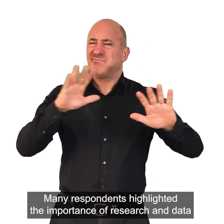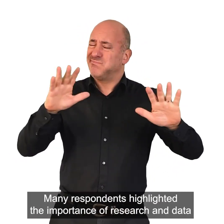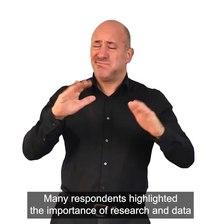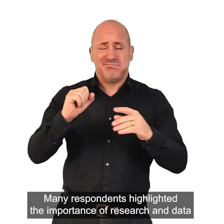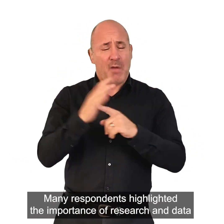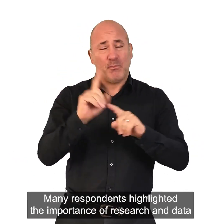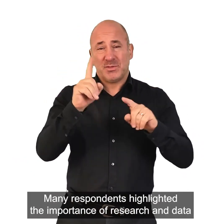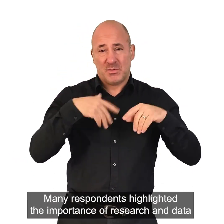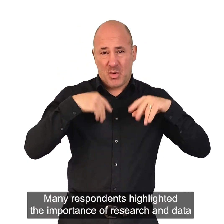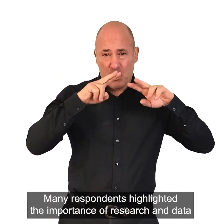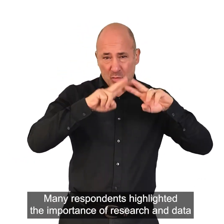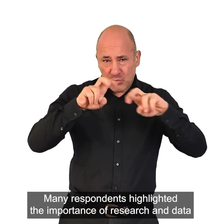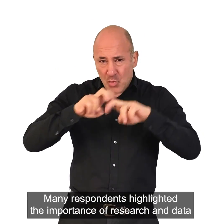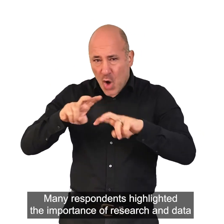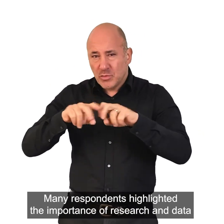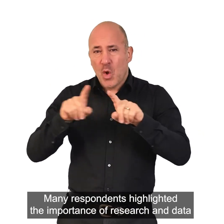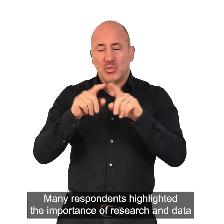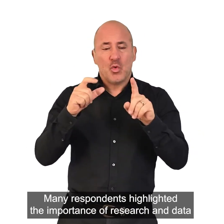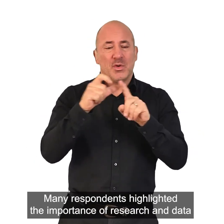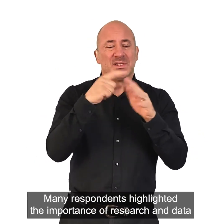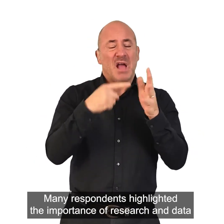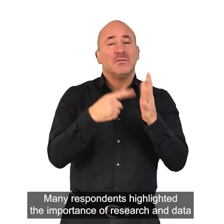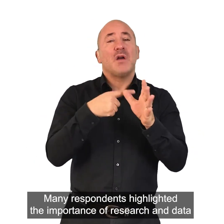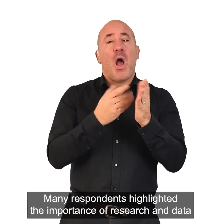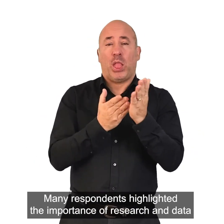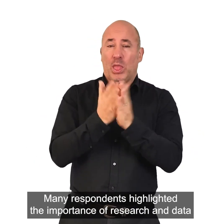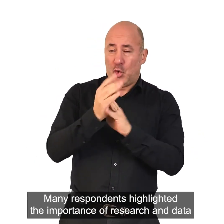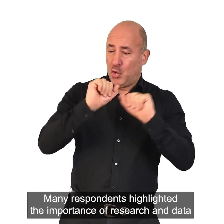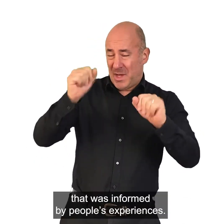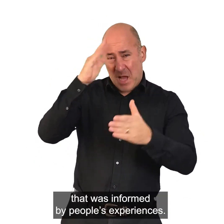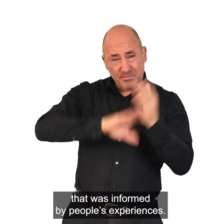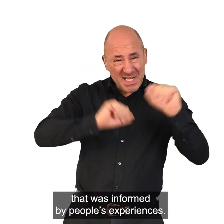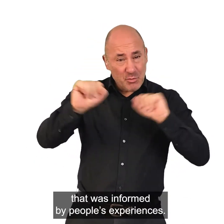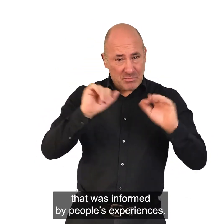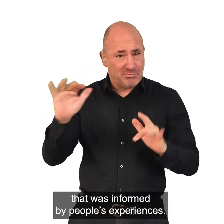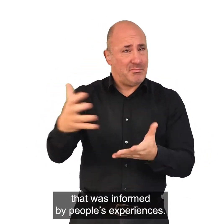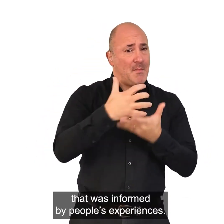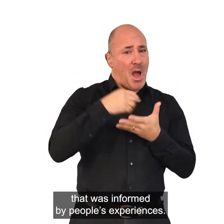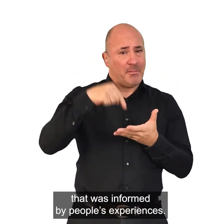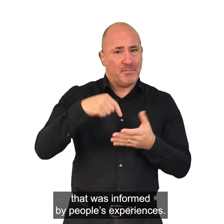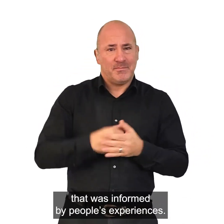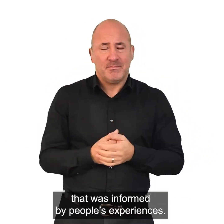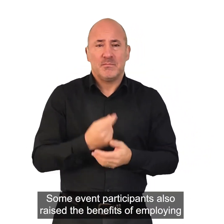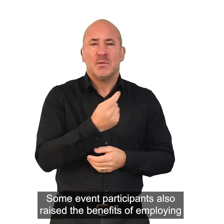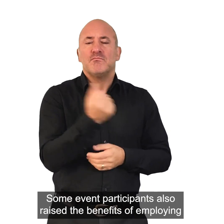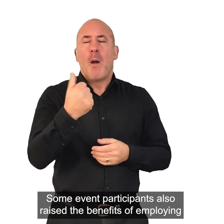Many respondents highlighted the importance of research and data that was informed by people's